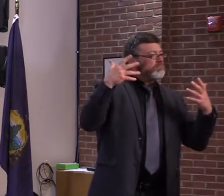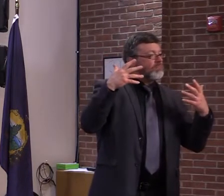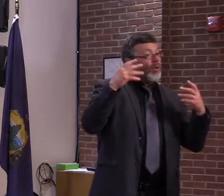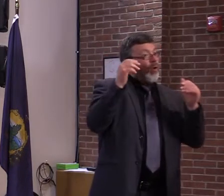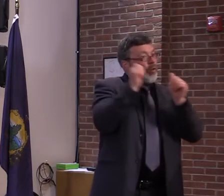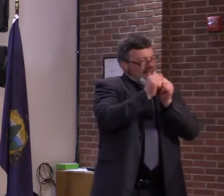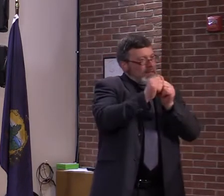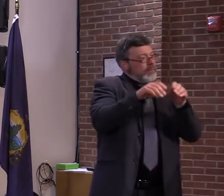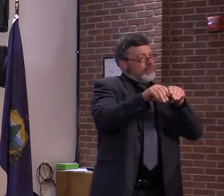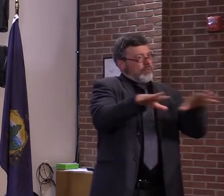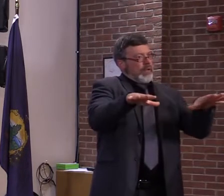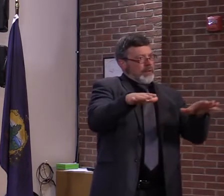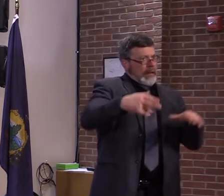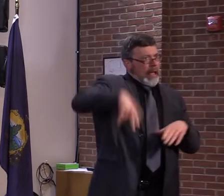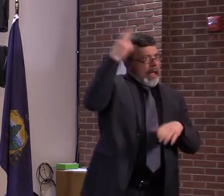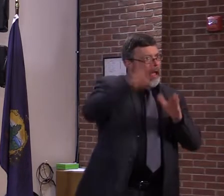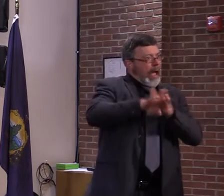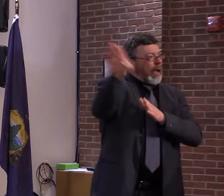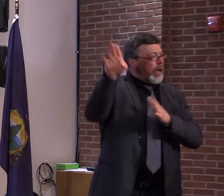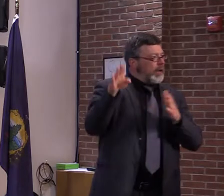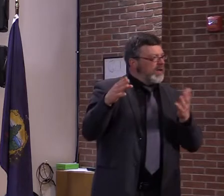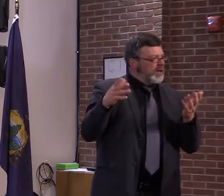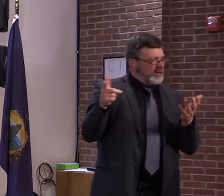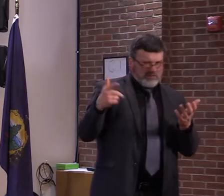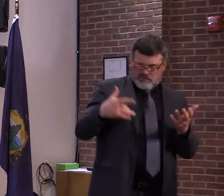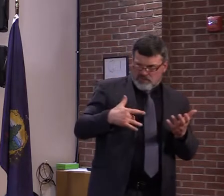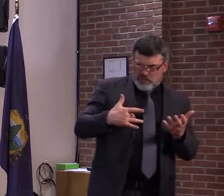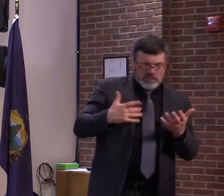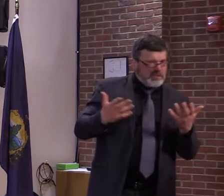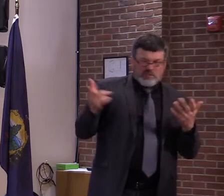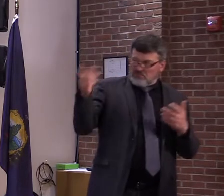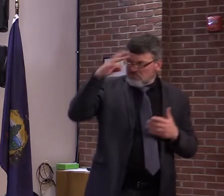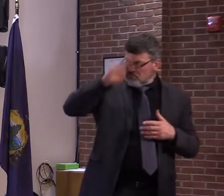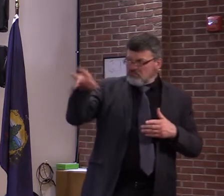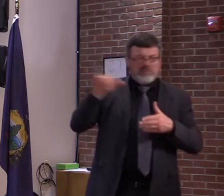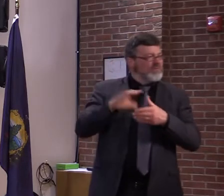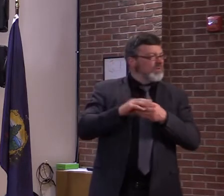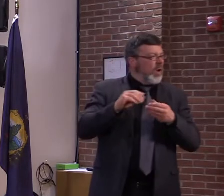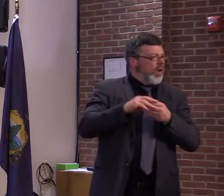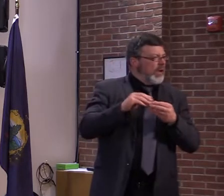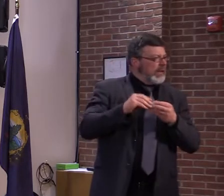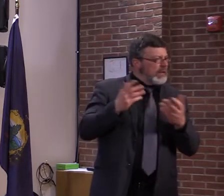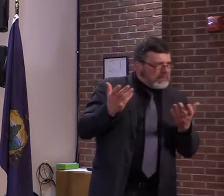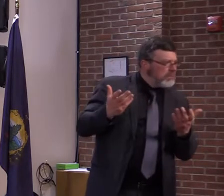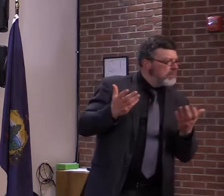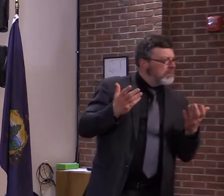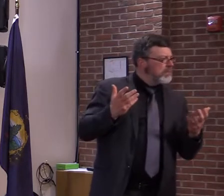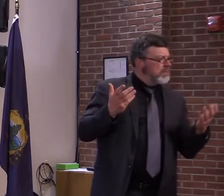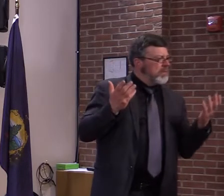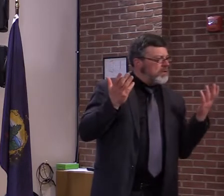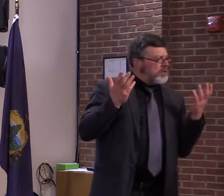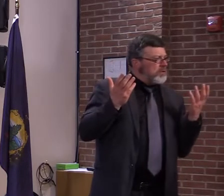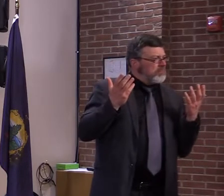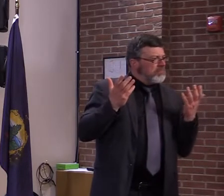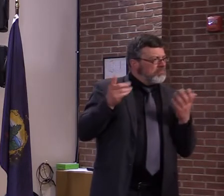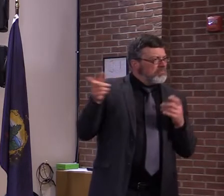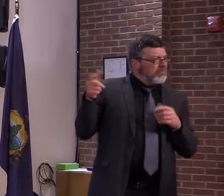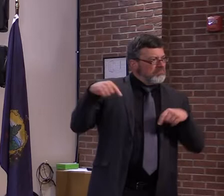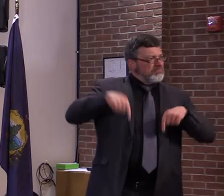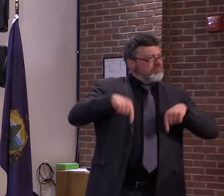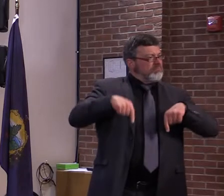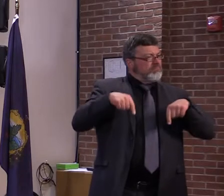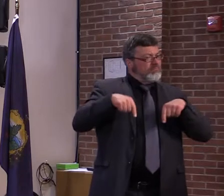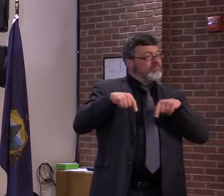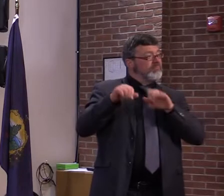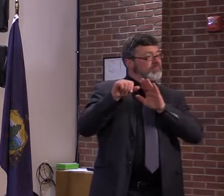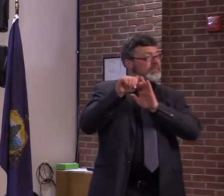hearing anecdotally about disruptions in schools. At what point does the state's posture go from a we're keeping